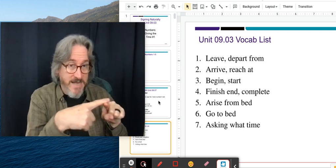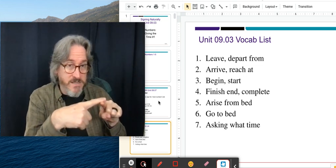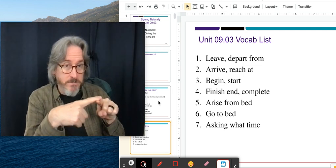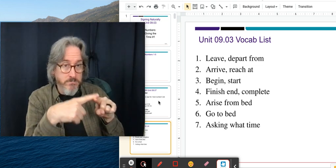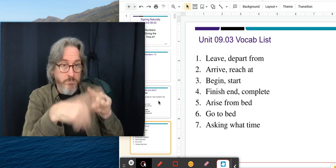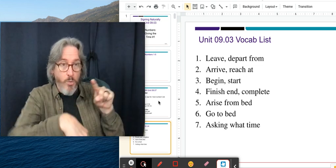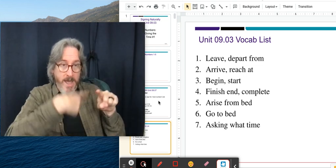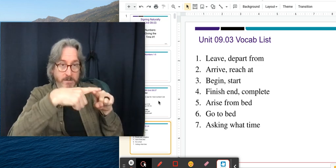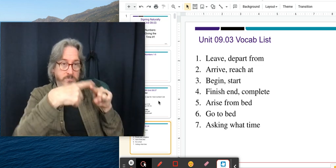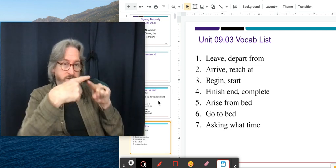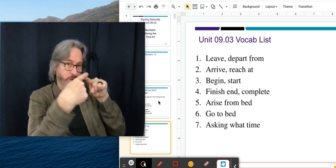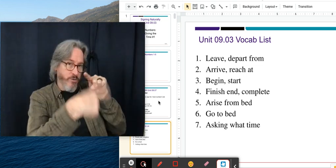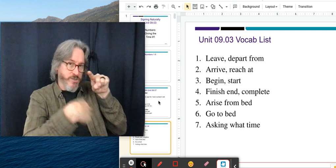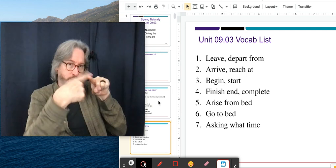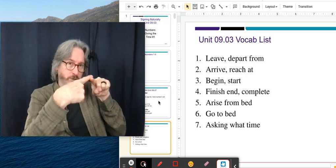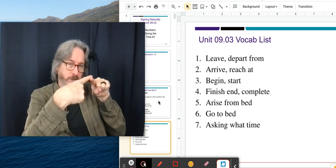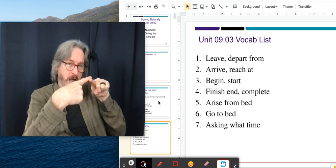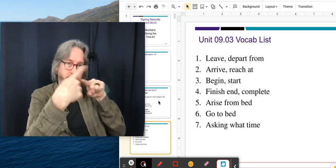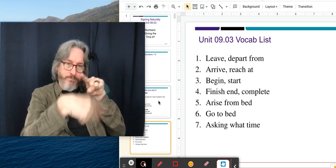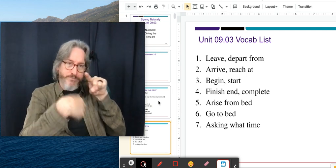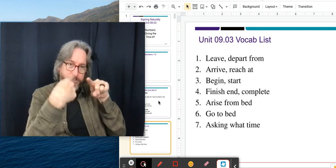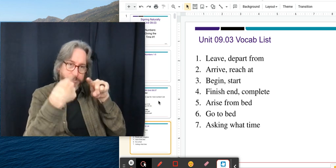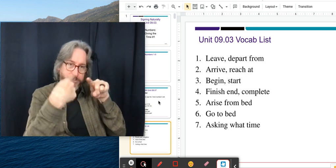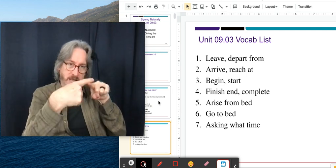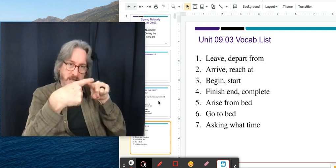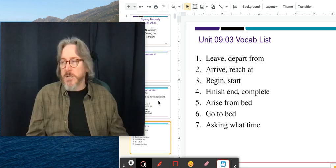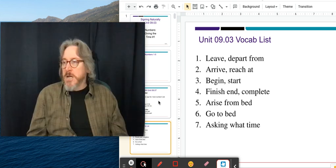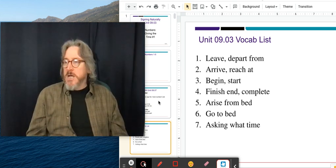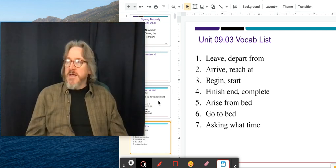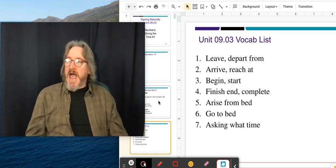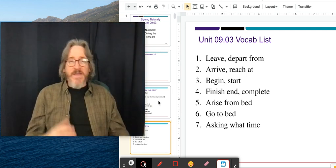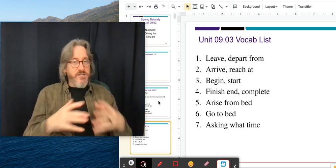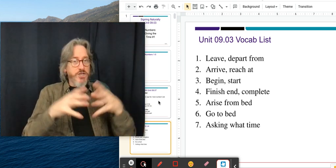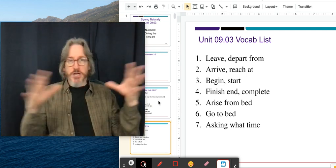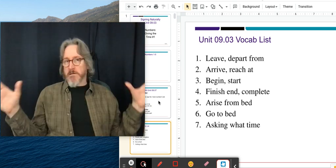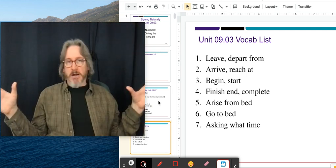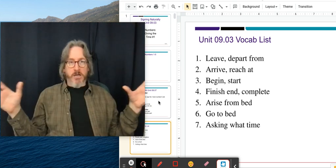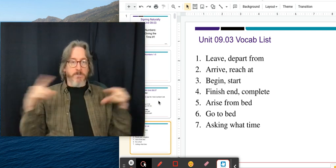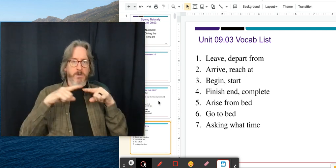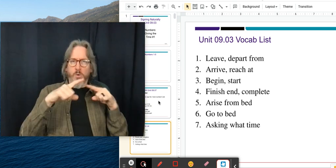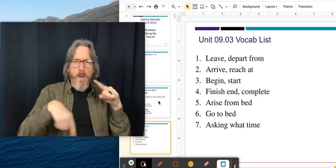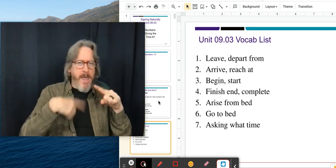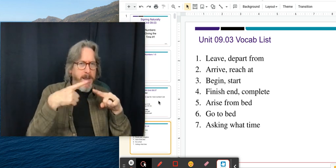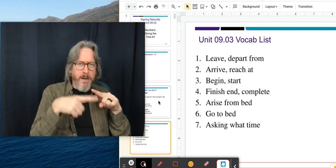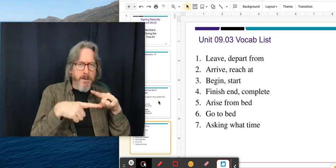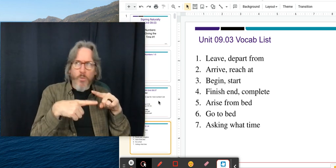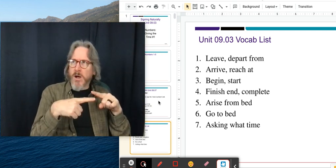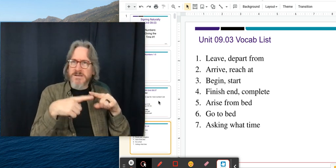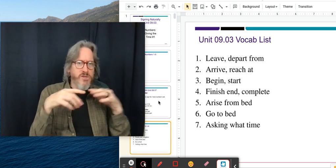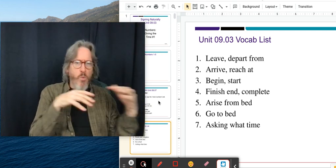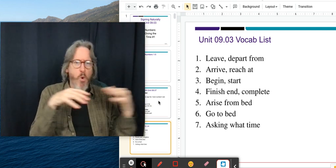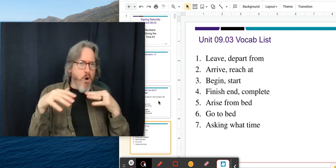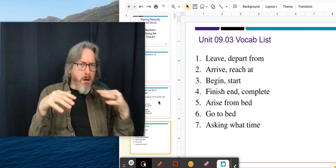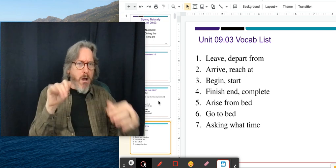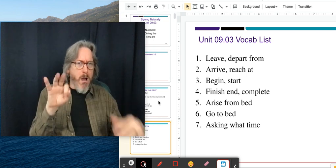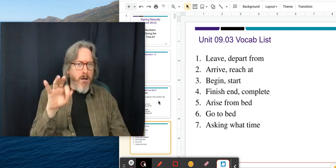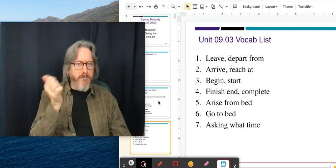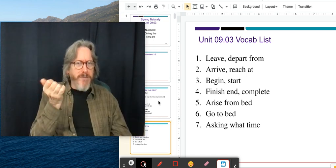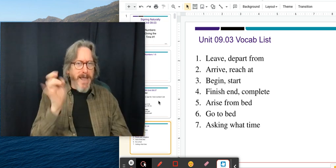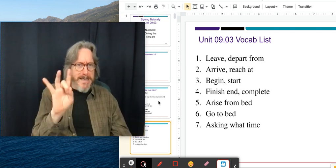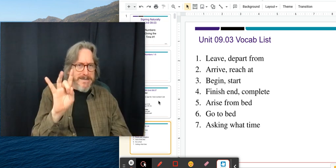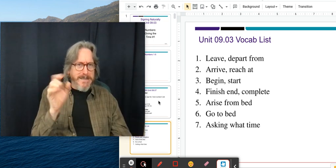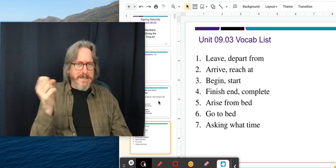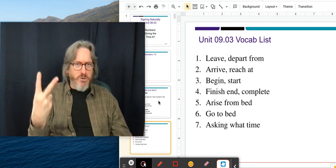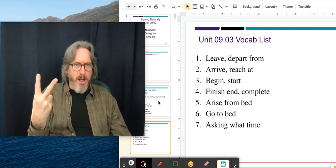in the past. When. So you circle the clock face. And that's a generic. When was the War